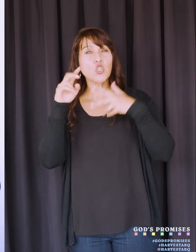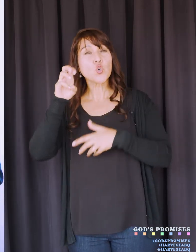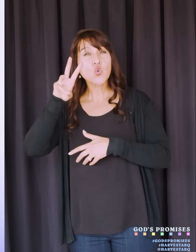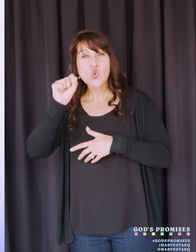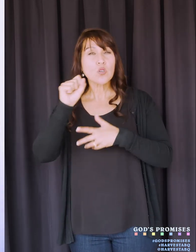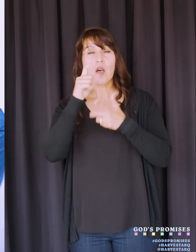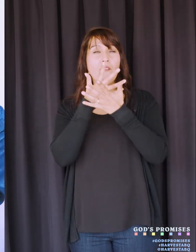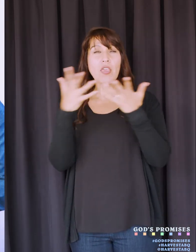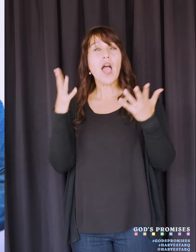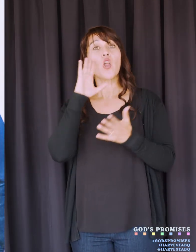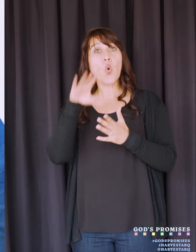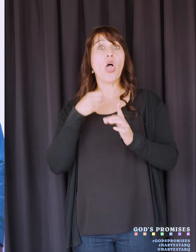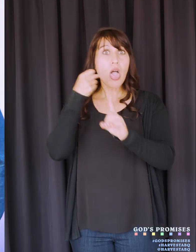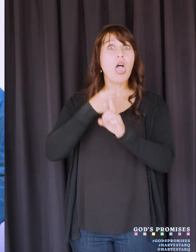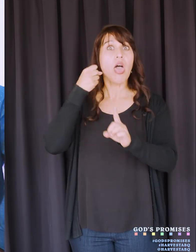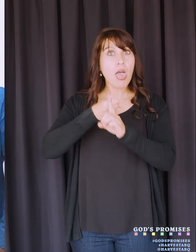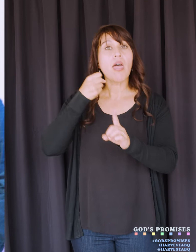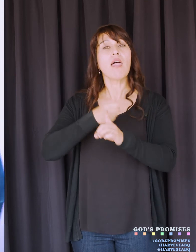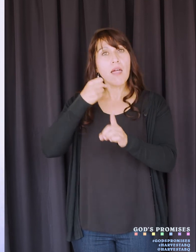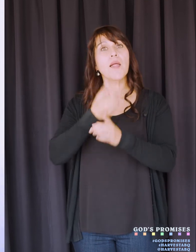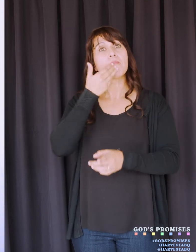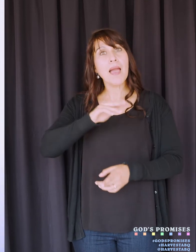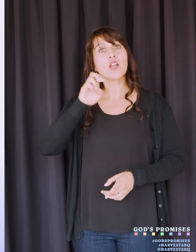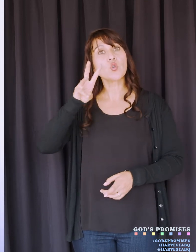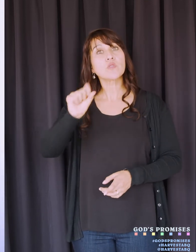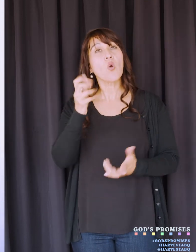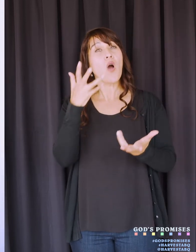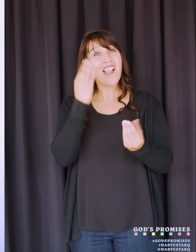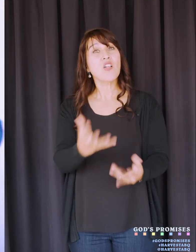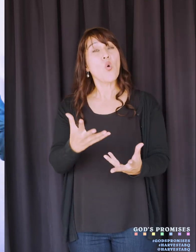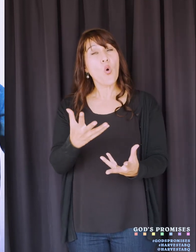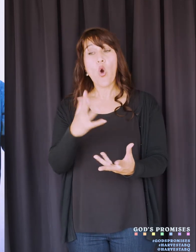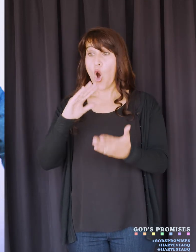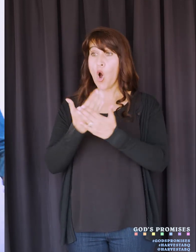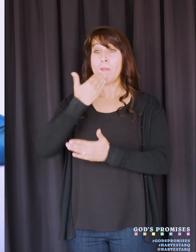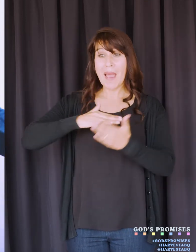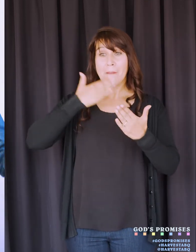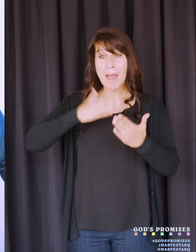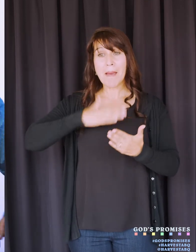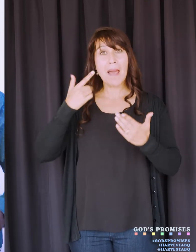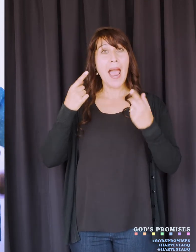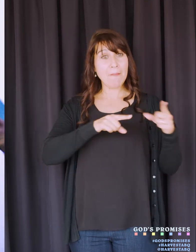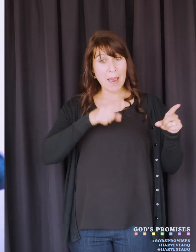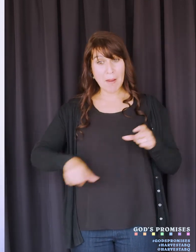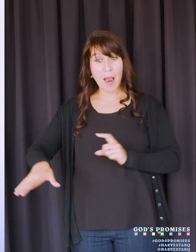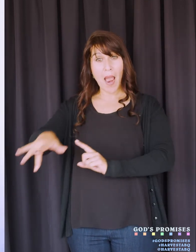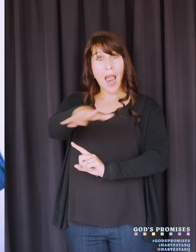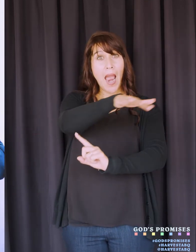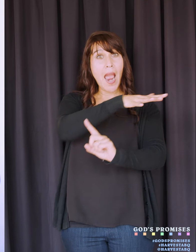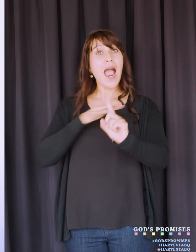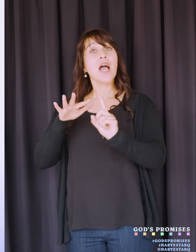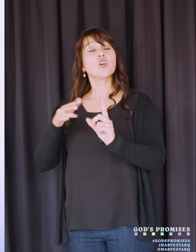know that you're inundated with bad news. Here's what I want you to hear today. When all of the bad stuff is going on,